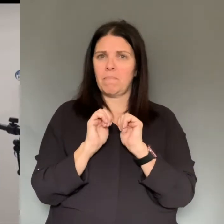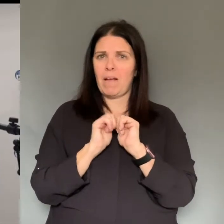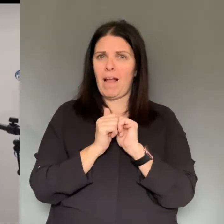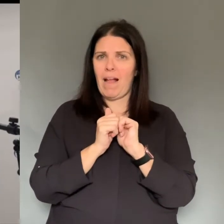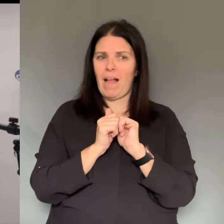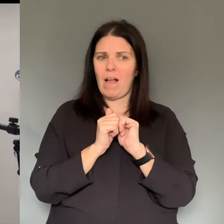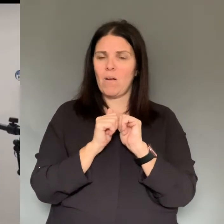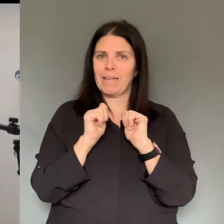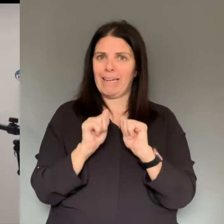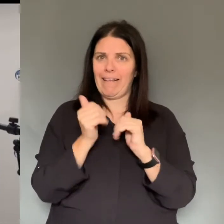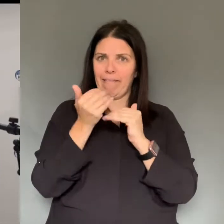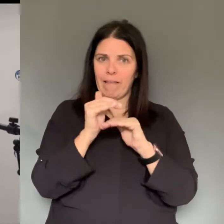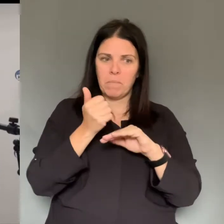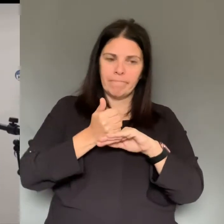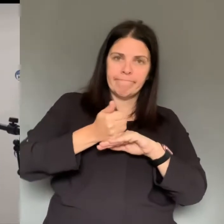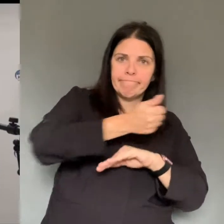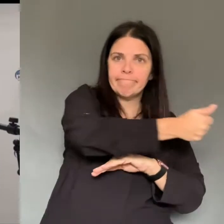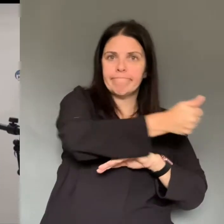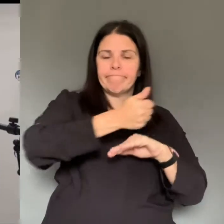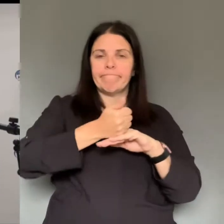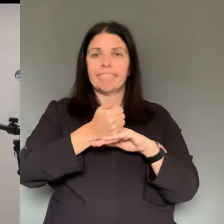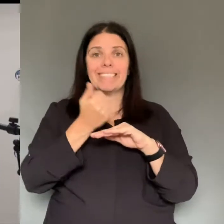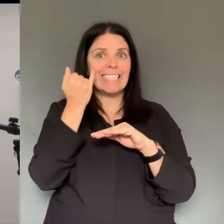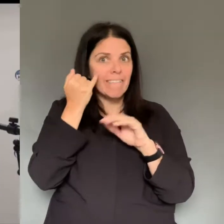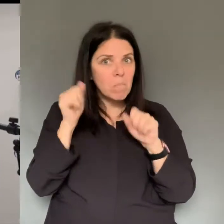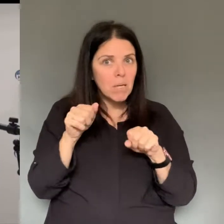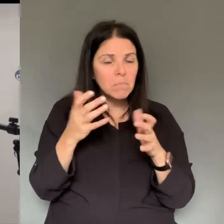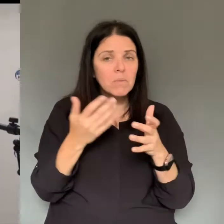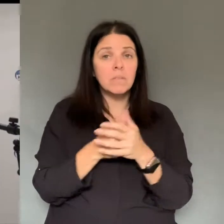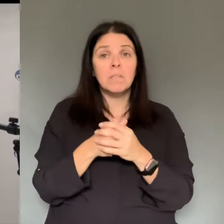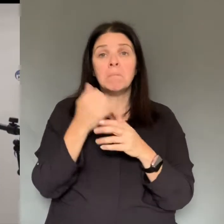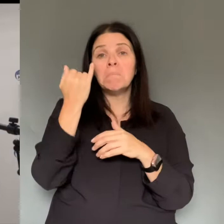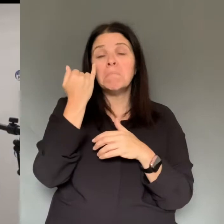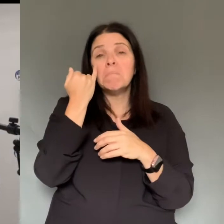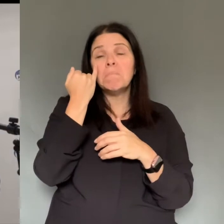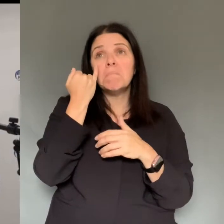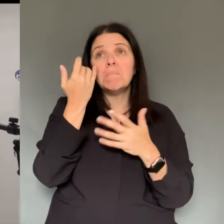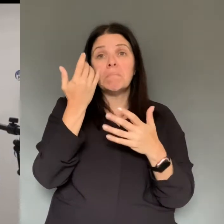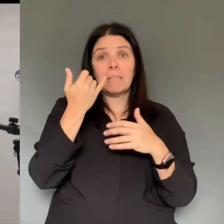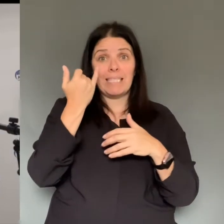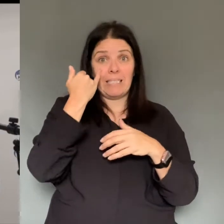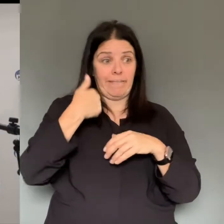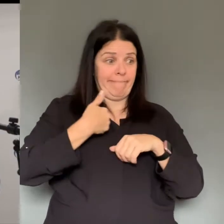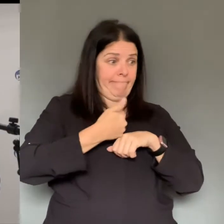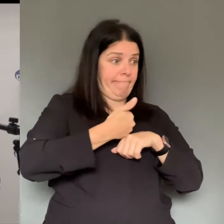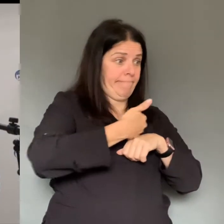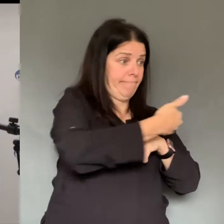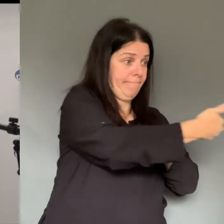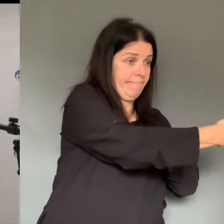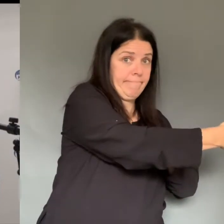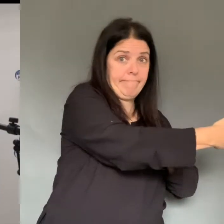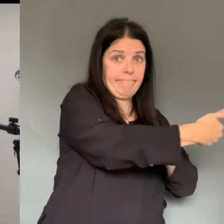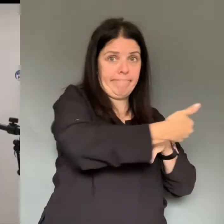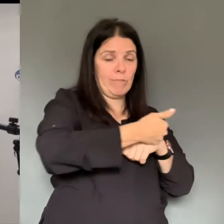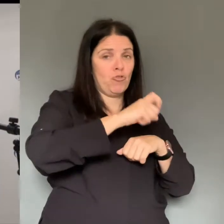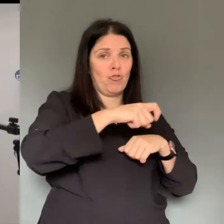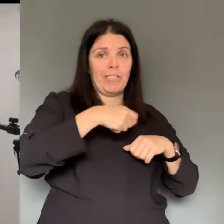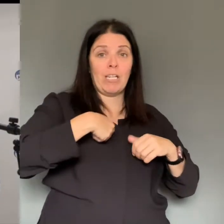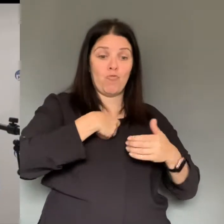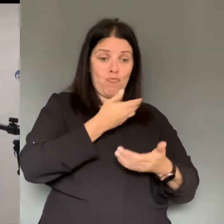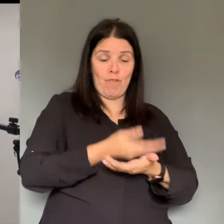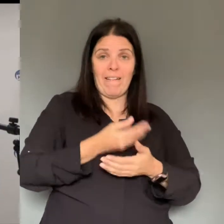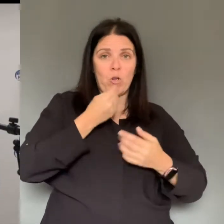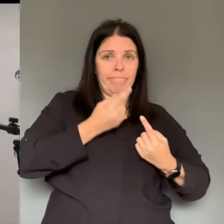same analogy, we should be looking at the possibility of limiting these cross-border travels whenever it's possible. If someone must travel, they